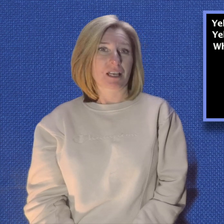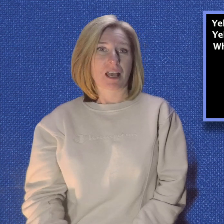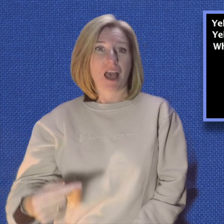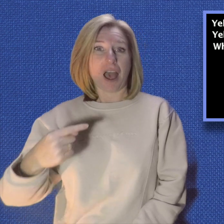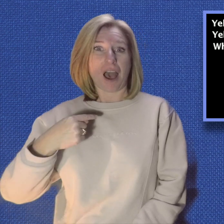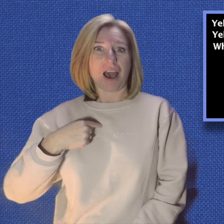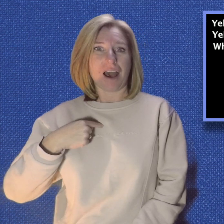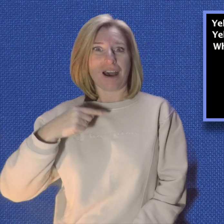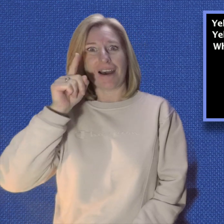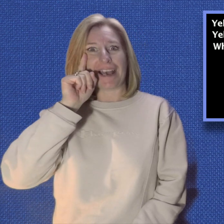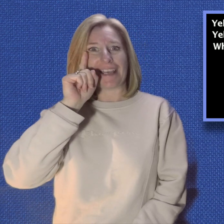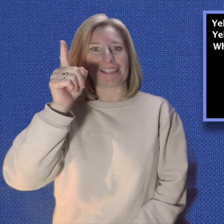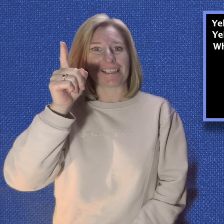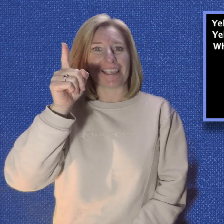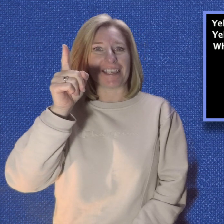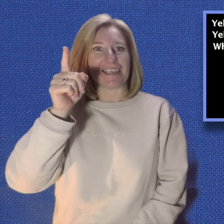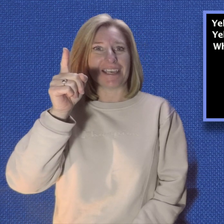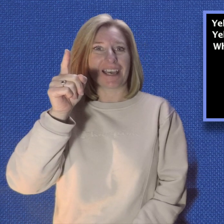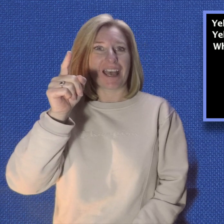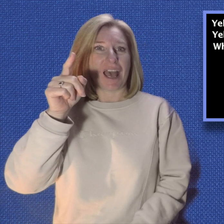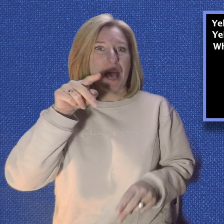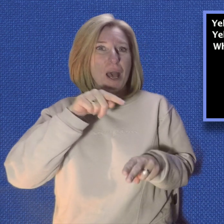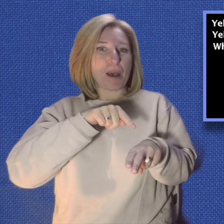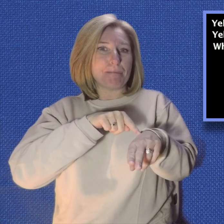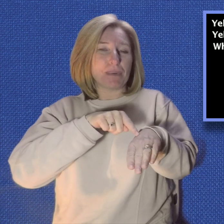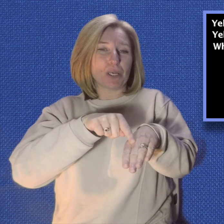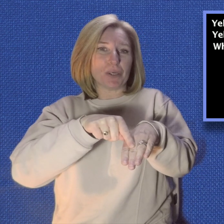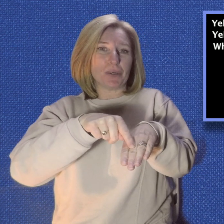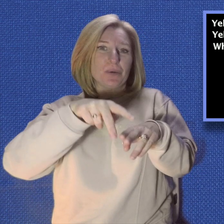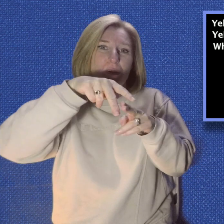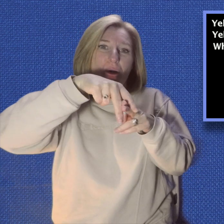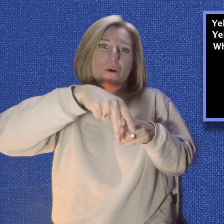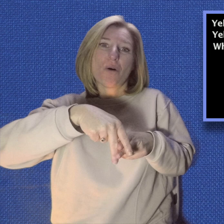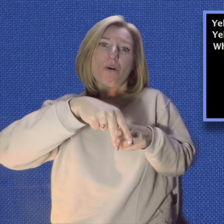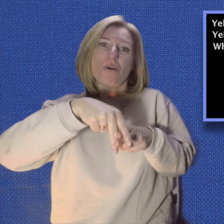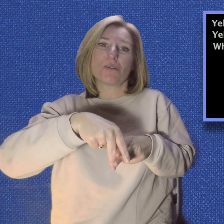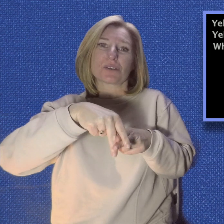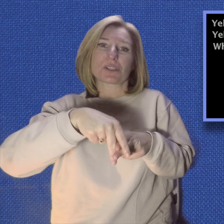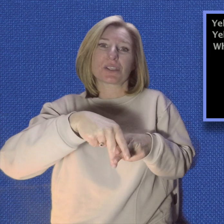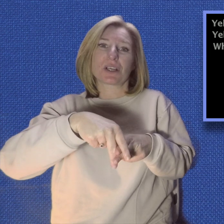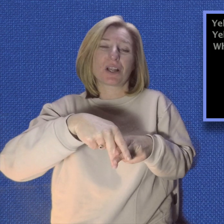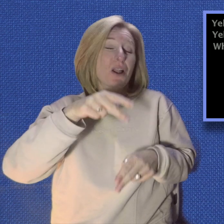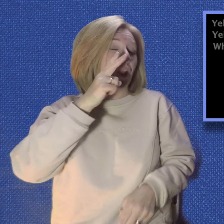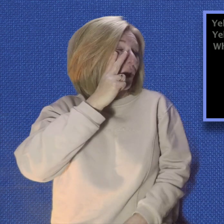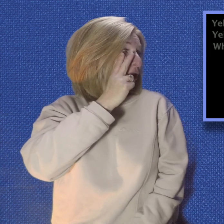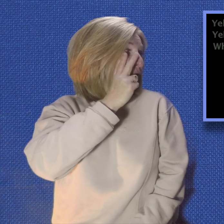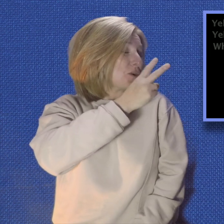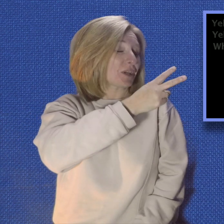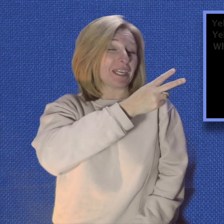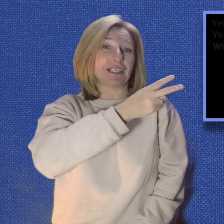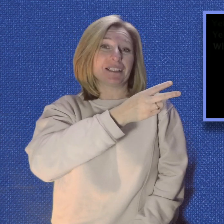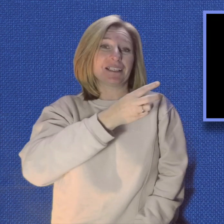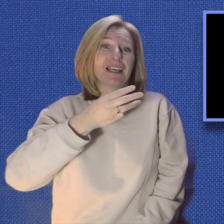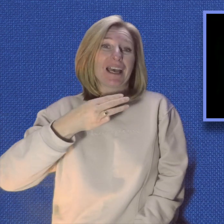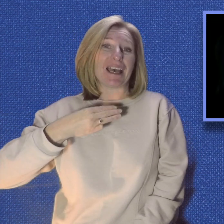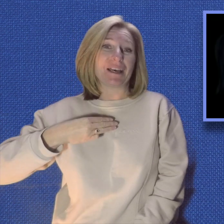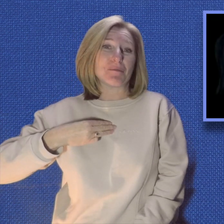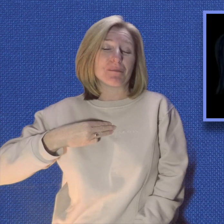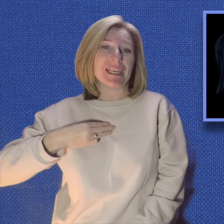I see a blue horse looking at me.